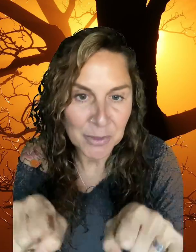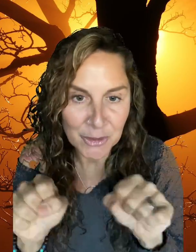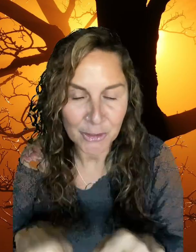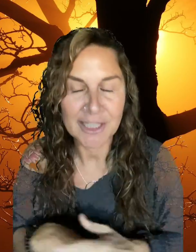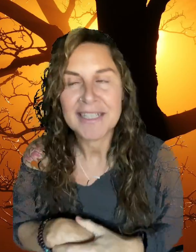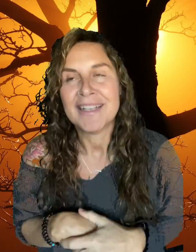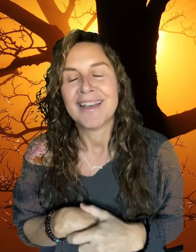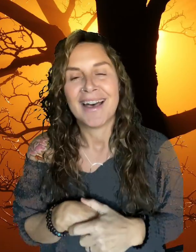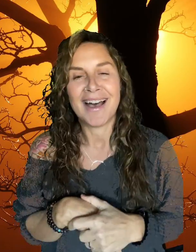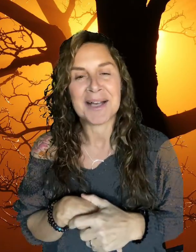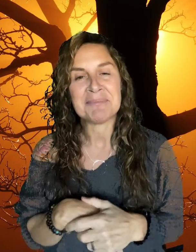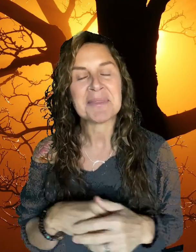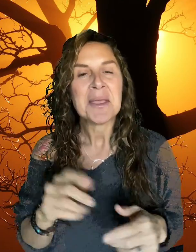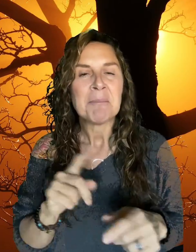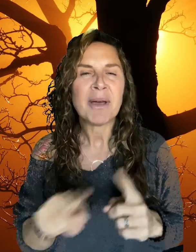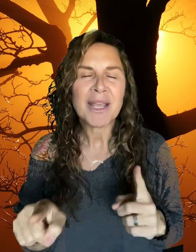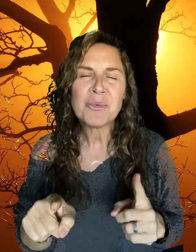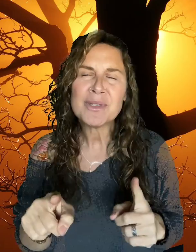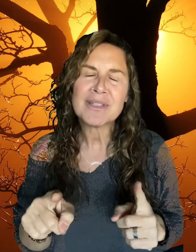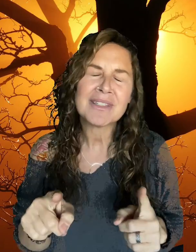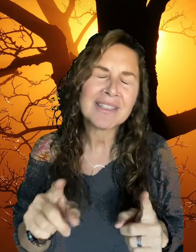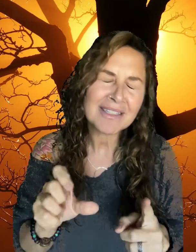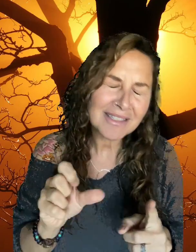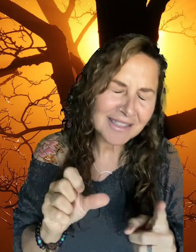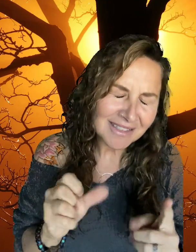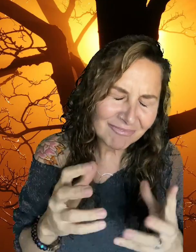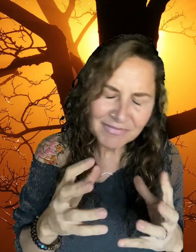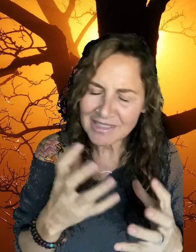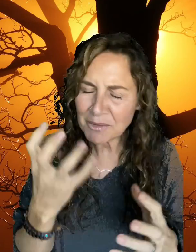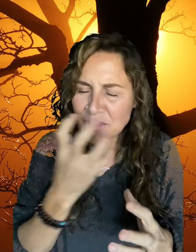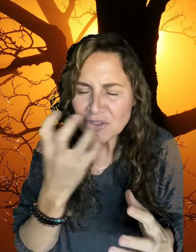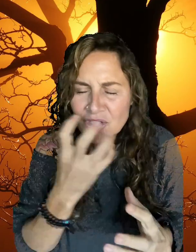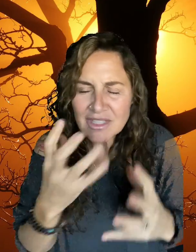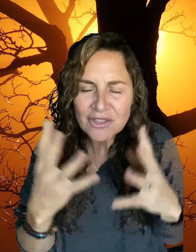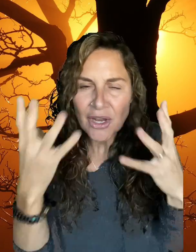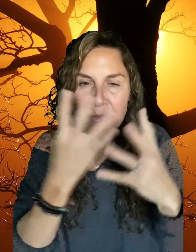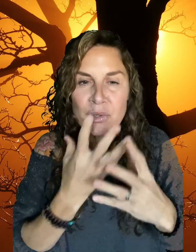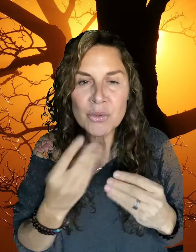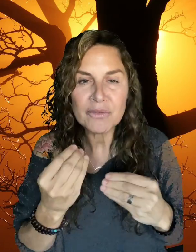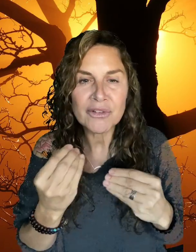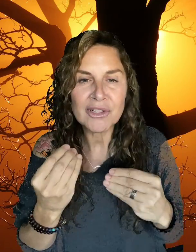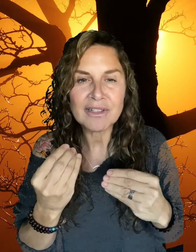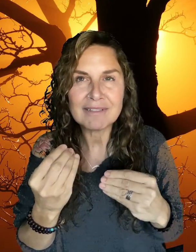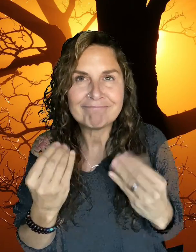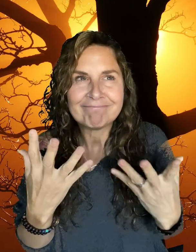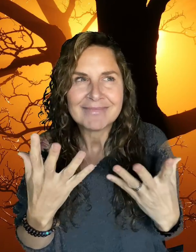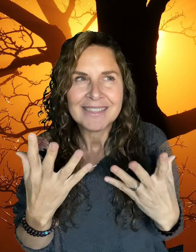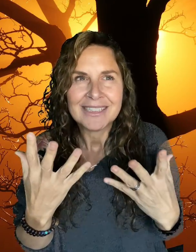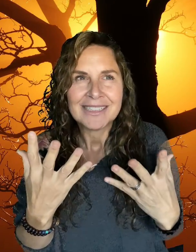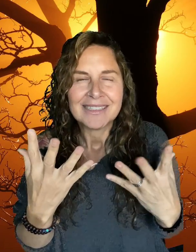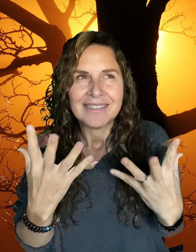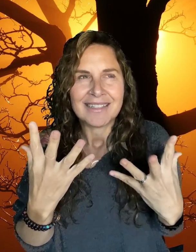could. But it was just such a beautiful kind of